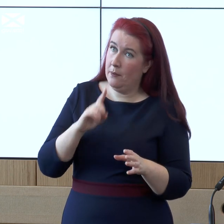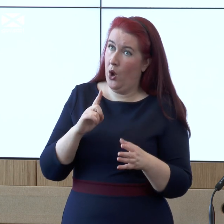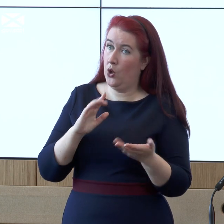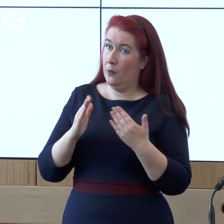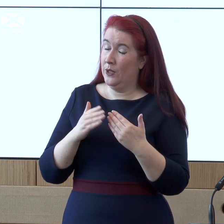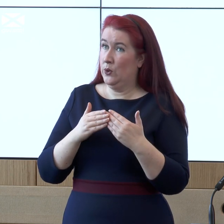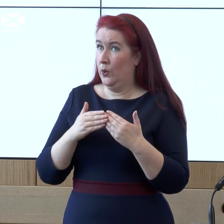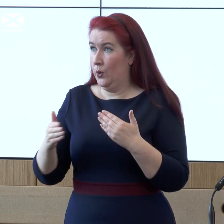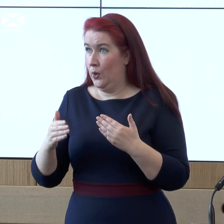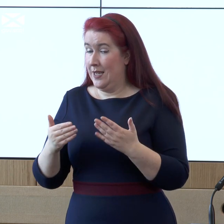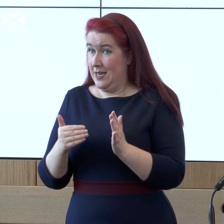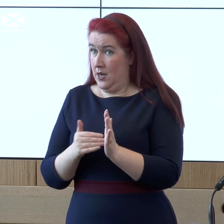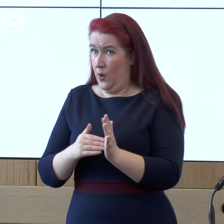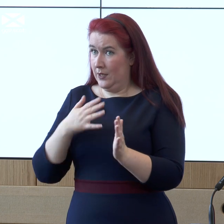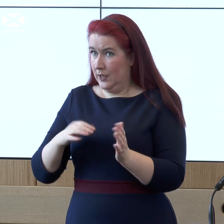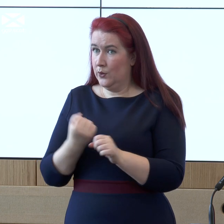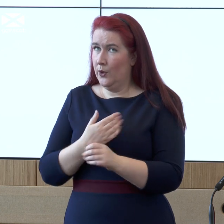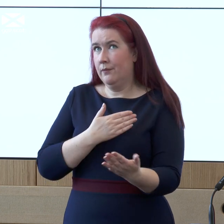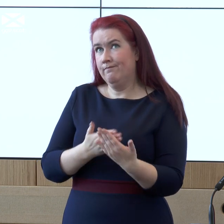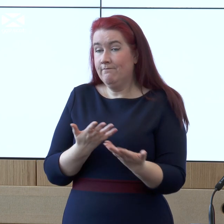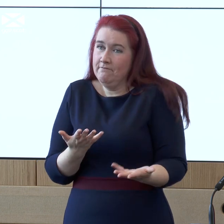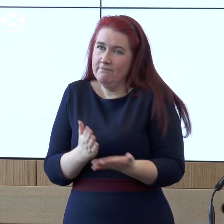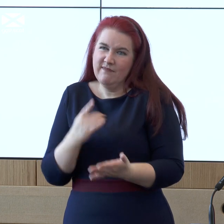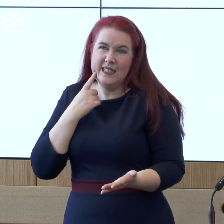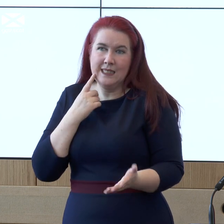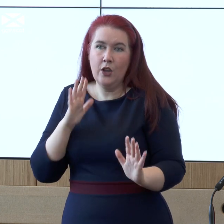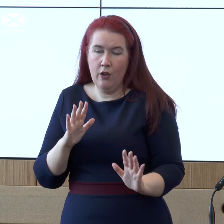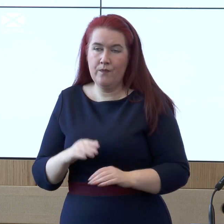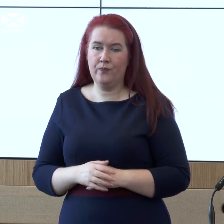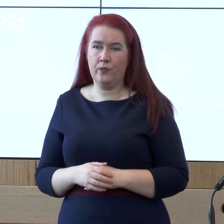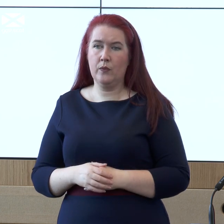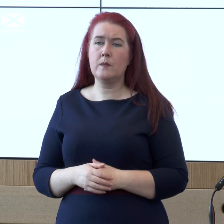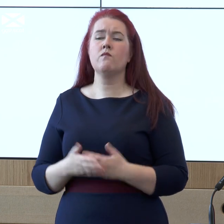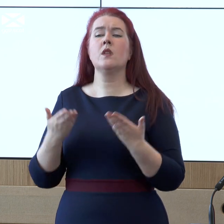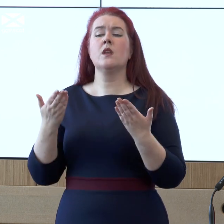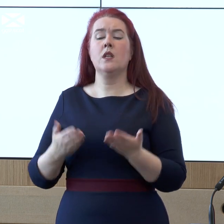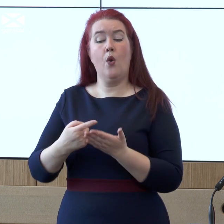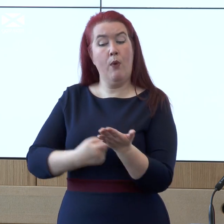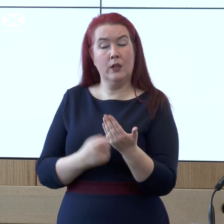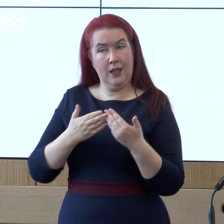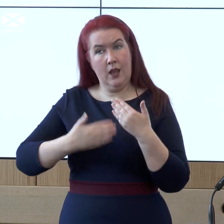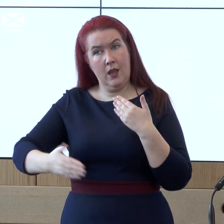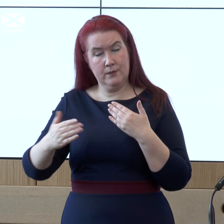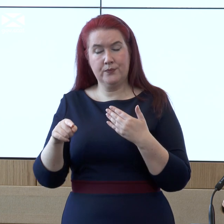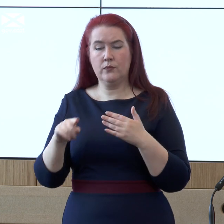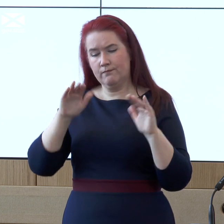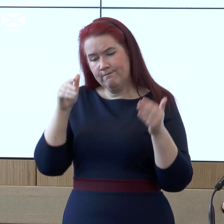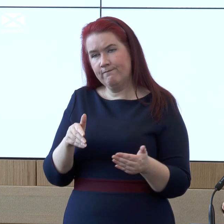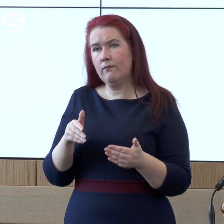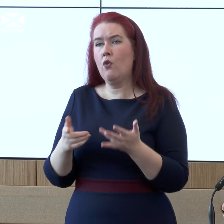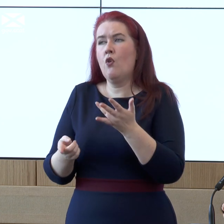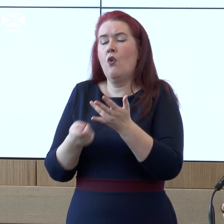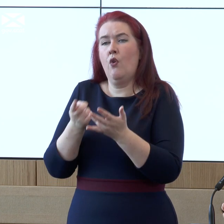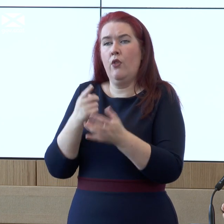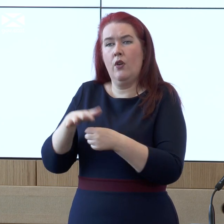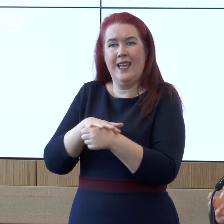now, it has been relatively easy. So the policies now centre on the other